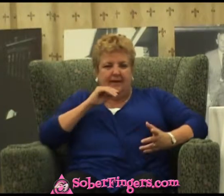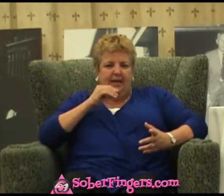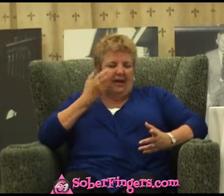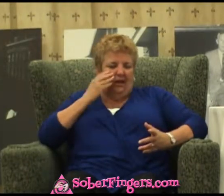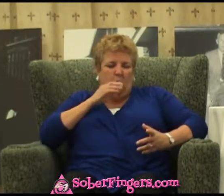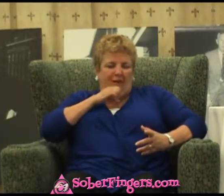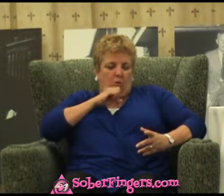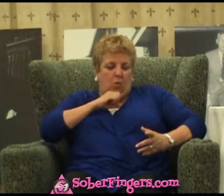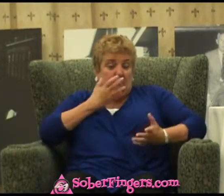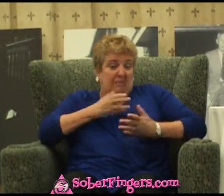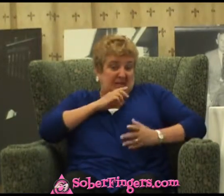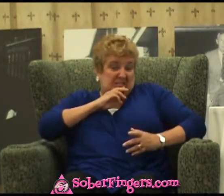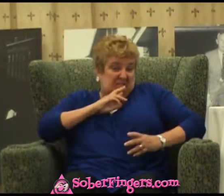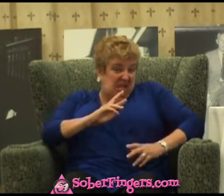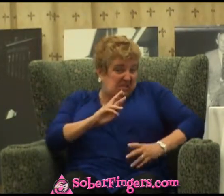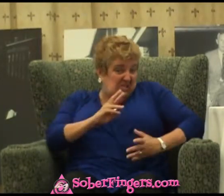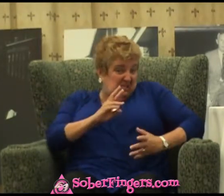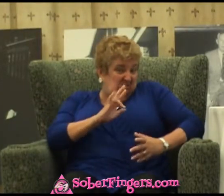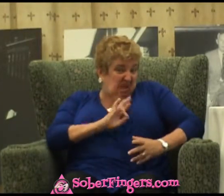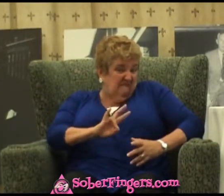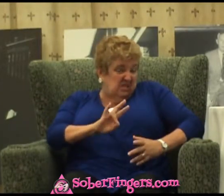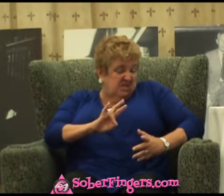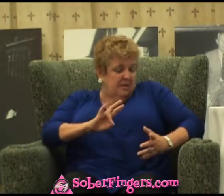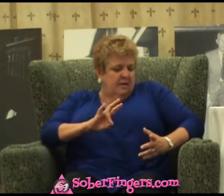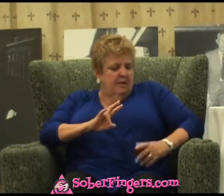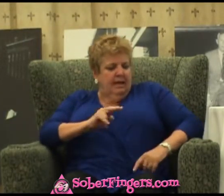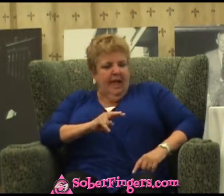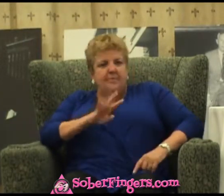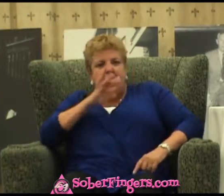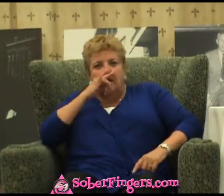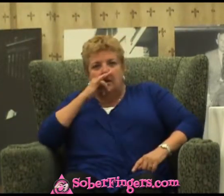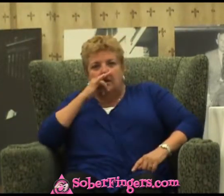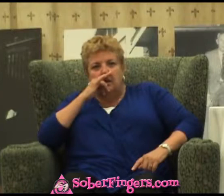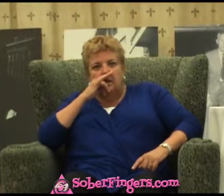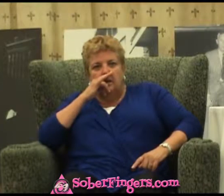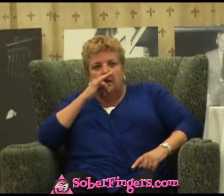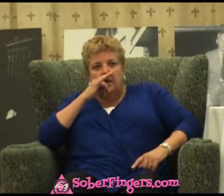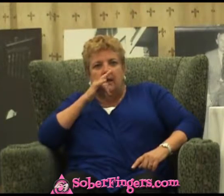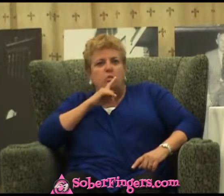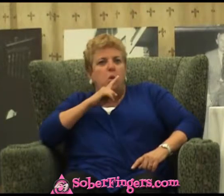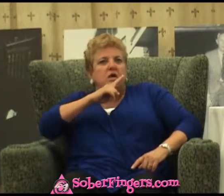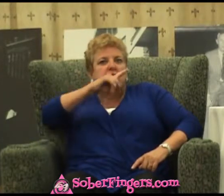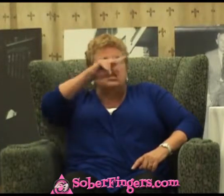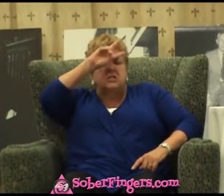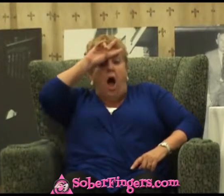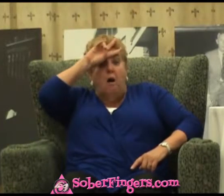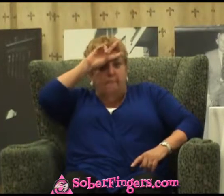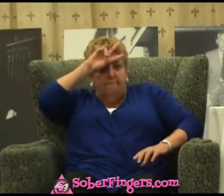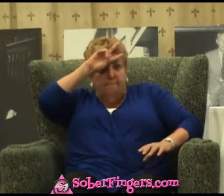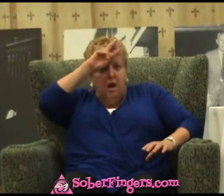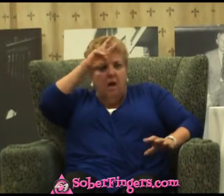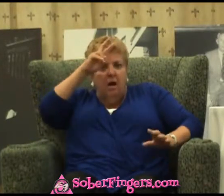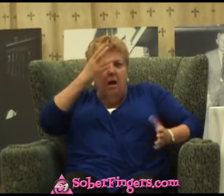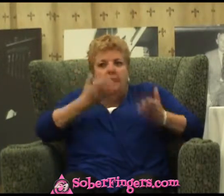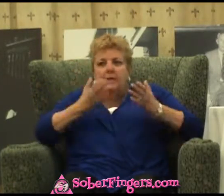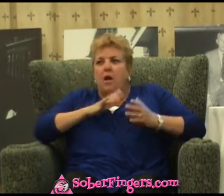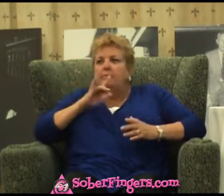but maybe 6 years old, 7 years, and this kid was done. You know, they probably flew from someplace and then flew